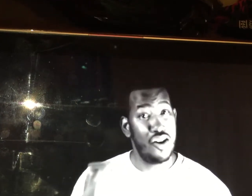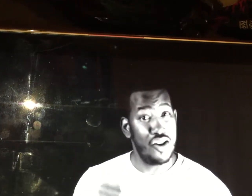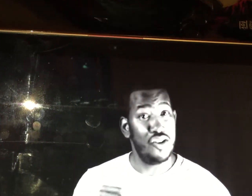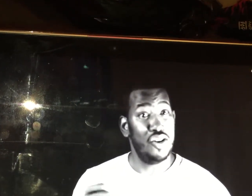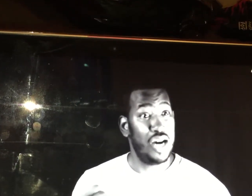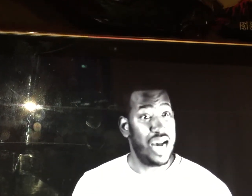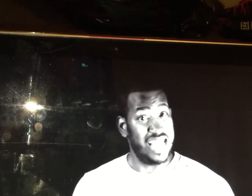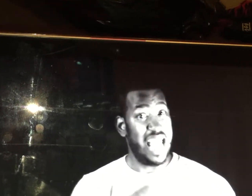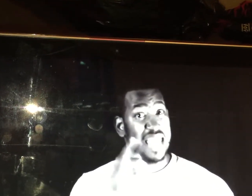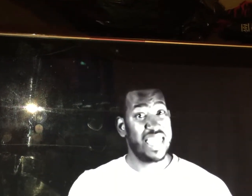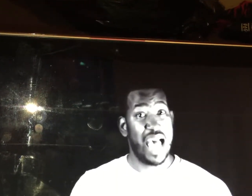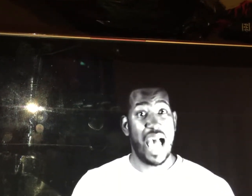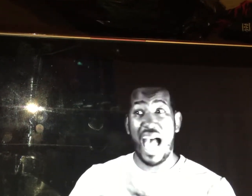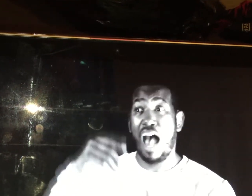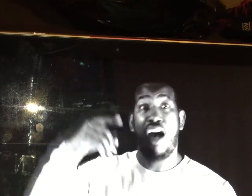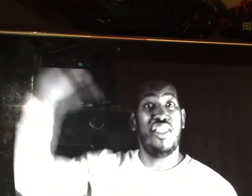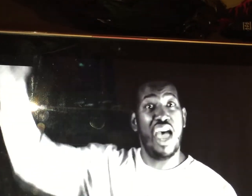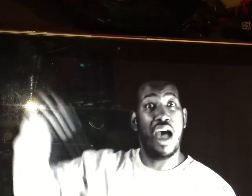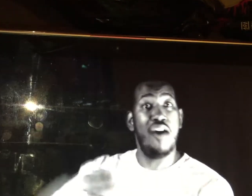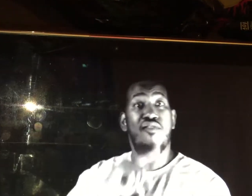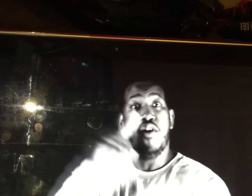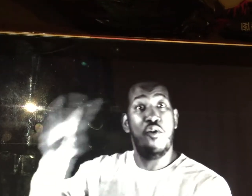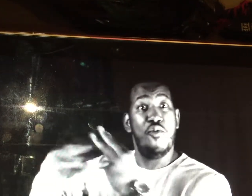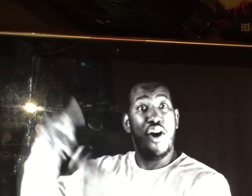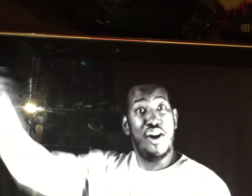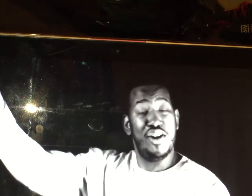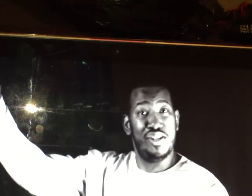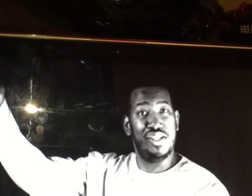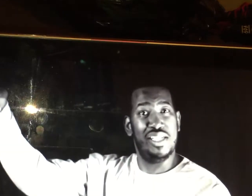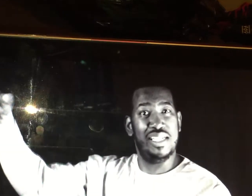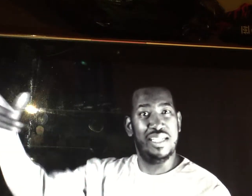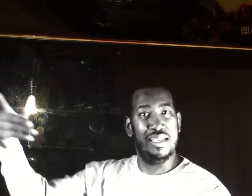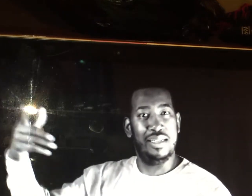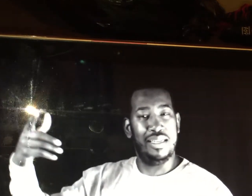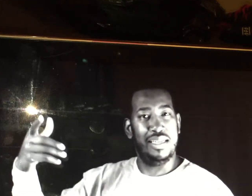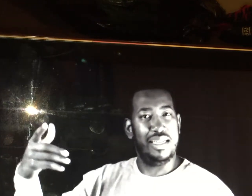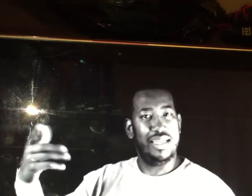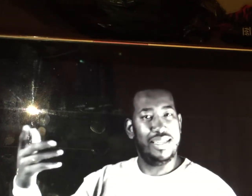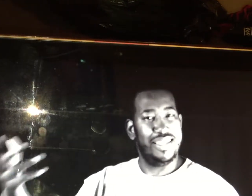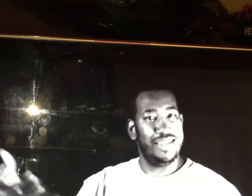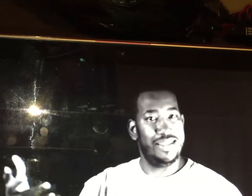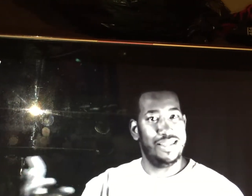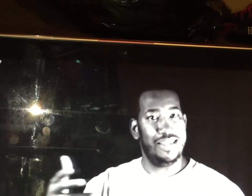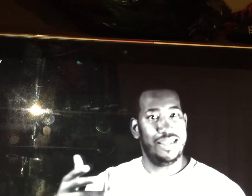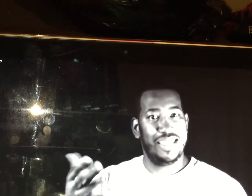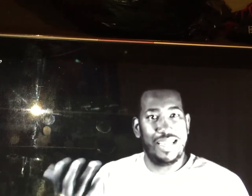So that really made me realize that I needed to get out in the real world.